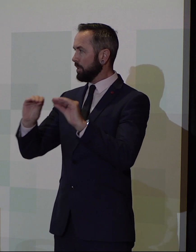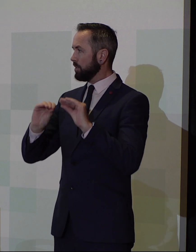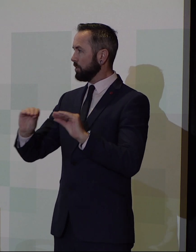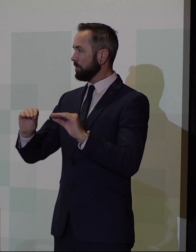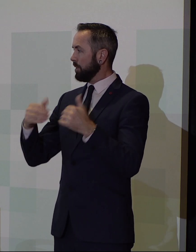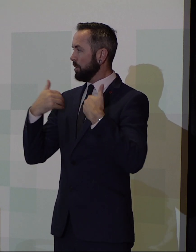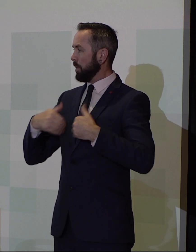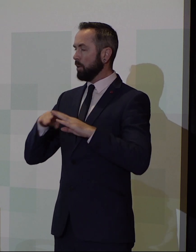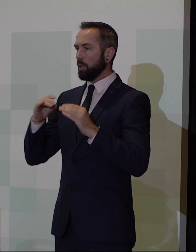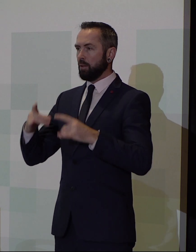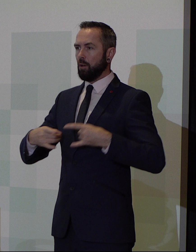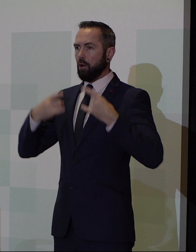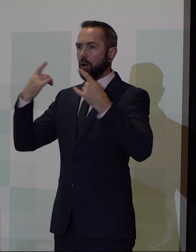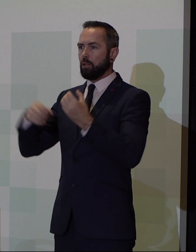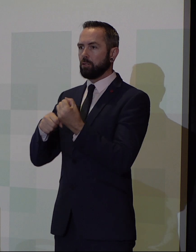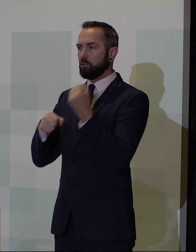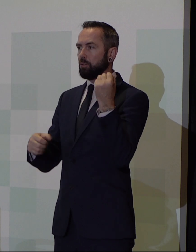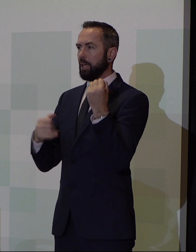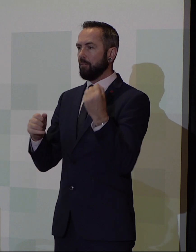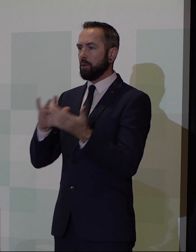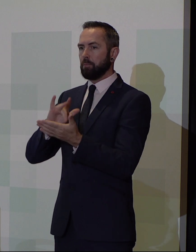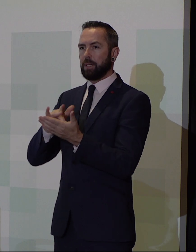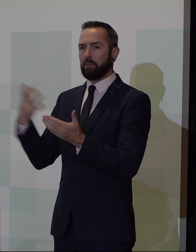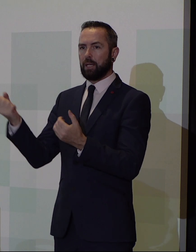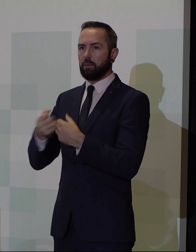Men with an honours degree had a median earned income of about